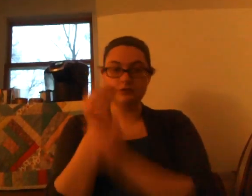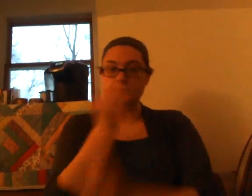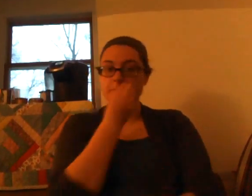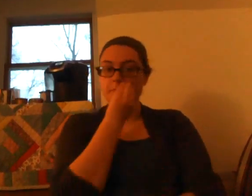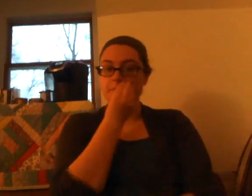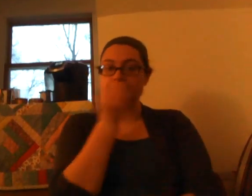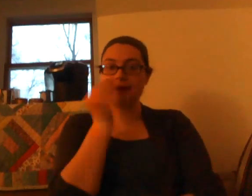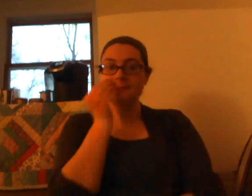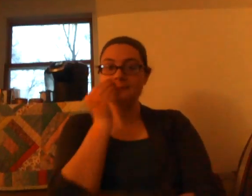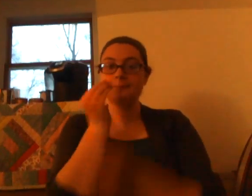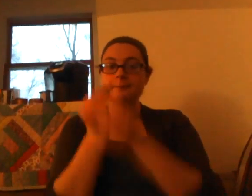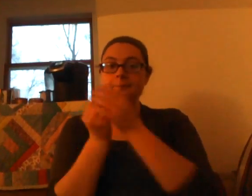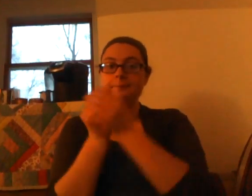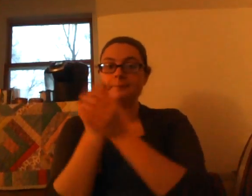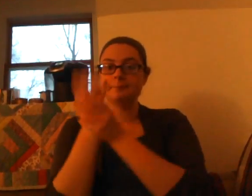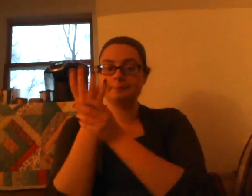One more time.